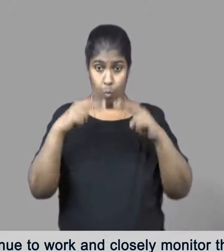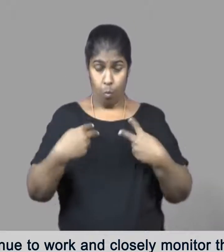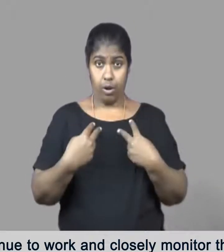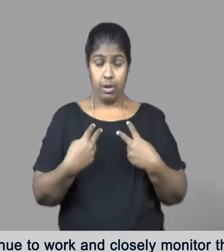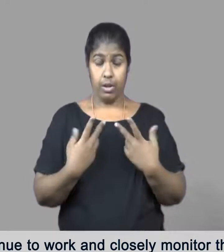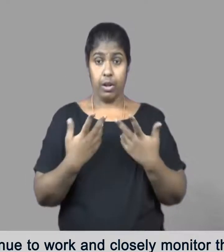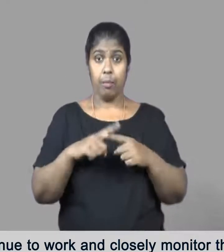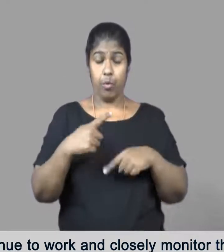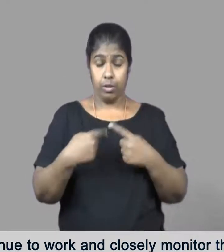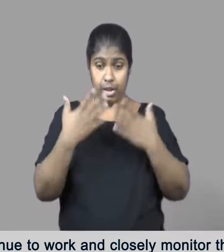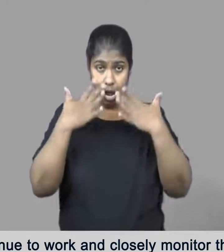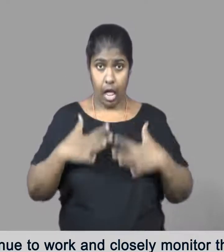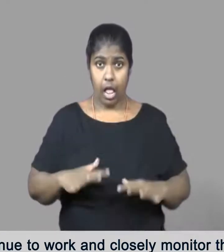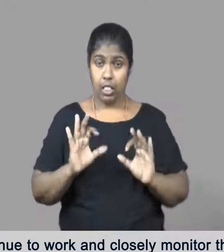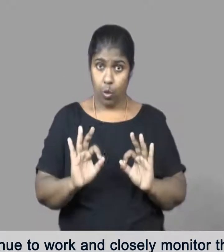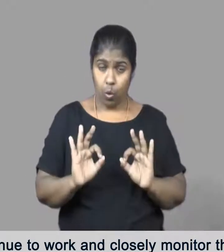for next